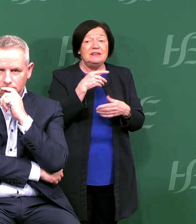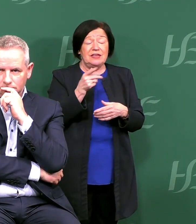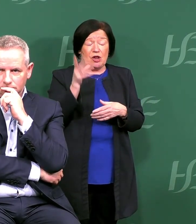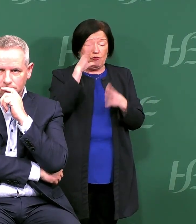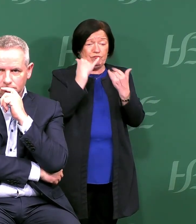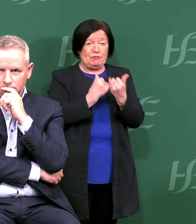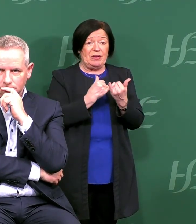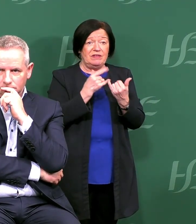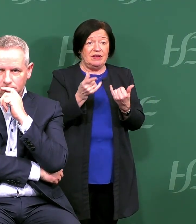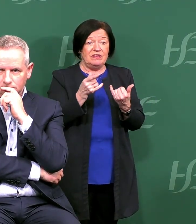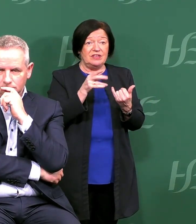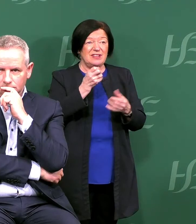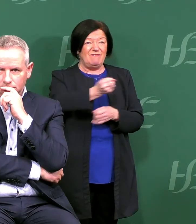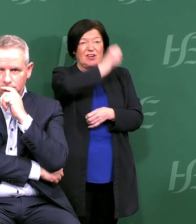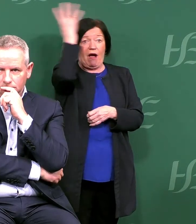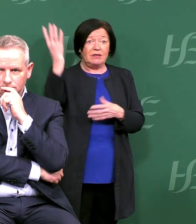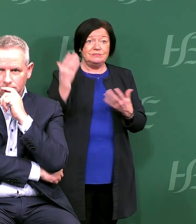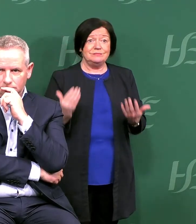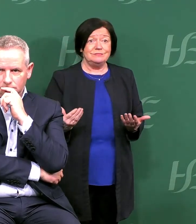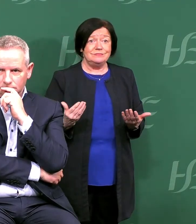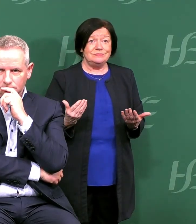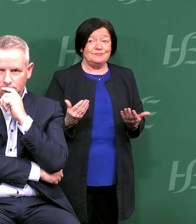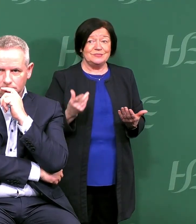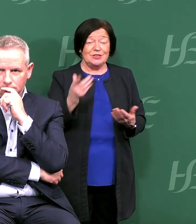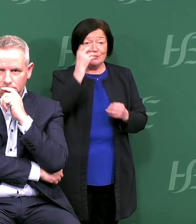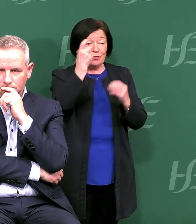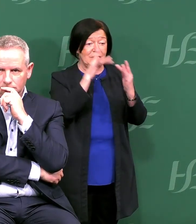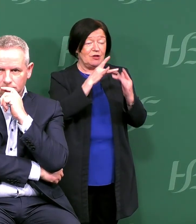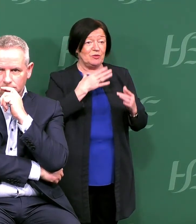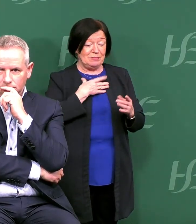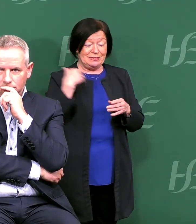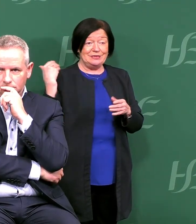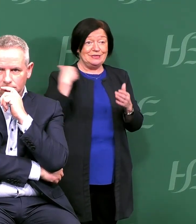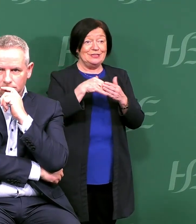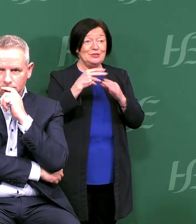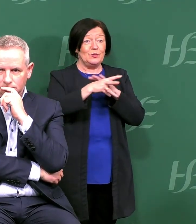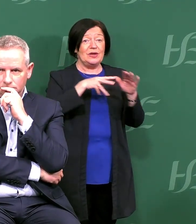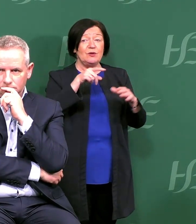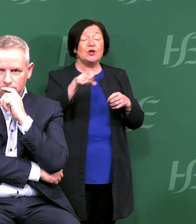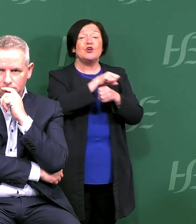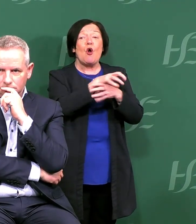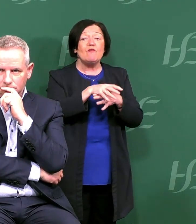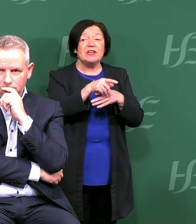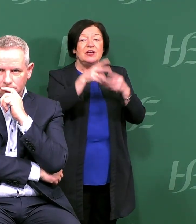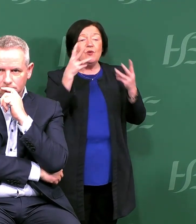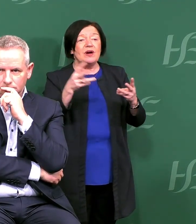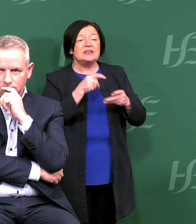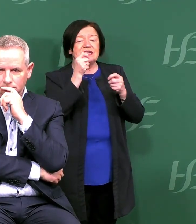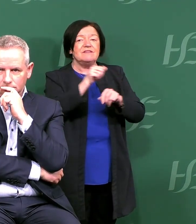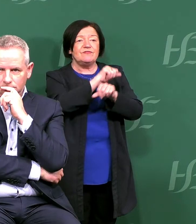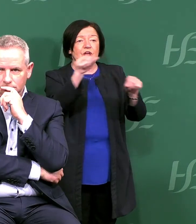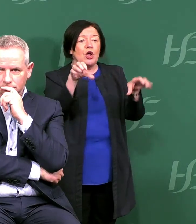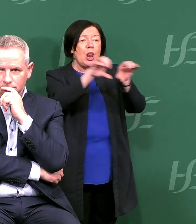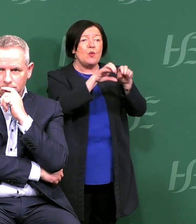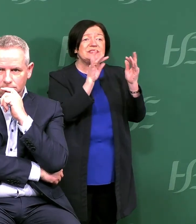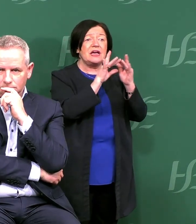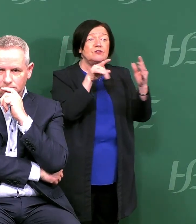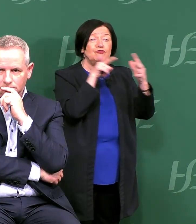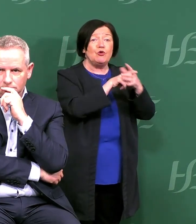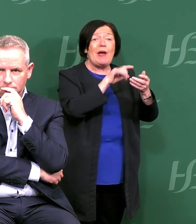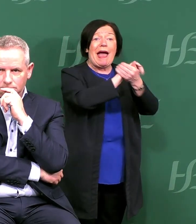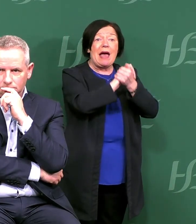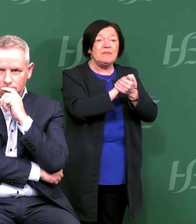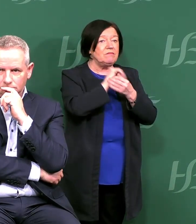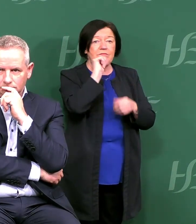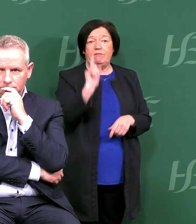be completely forgotten. Somebody was in contact with me during the week. They had COVID. They wanted to give their close contacts through the app. That